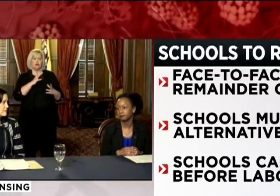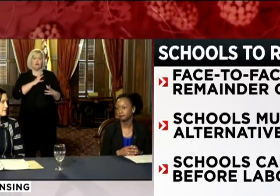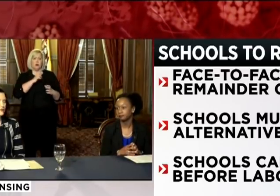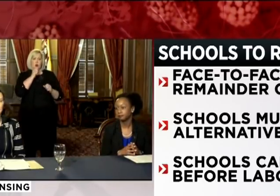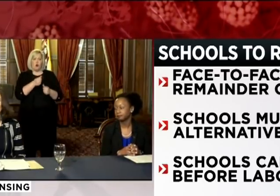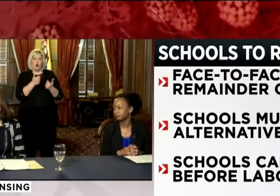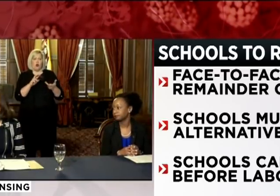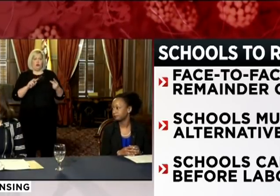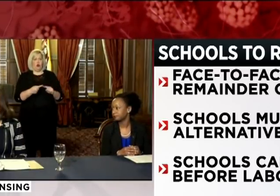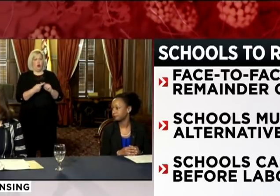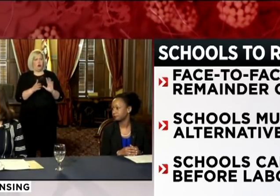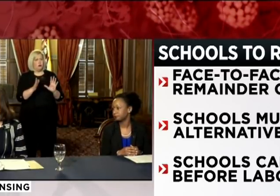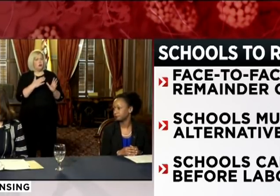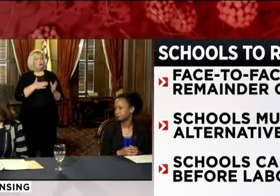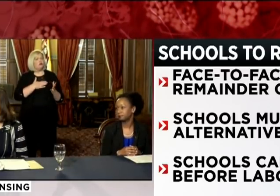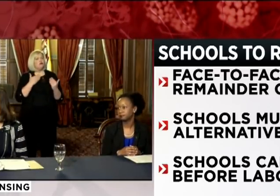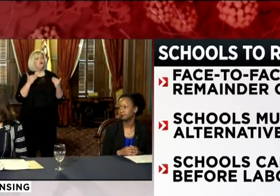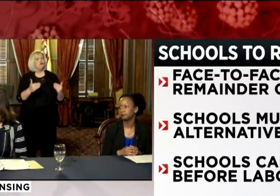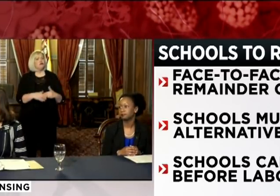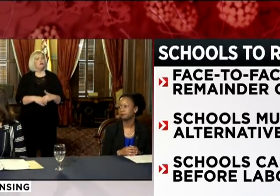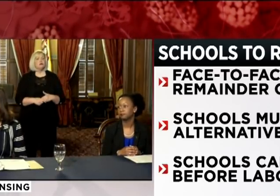cause any harm.